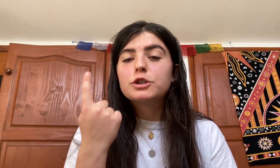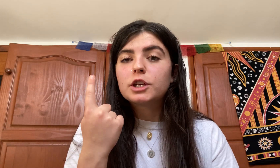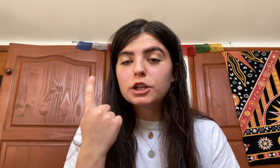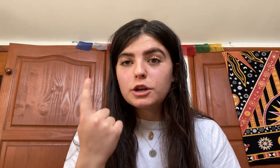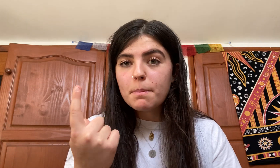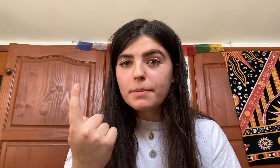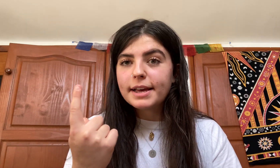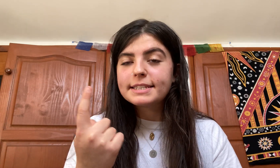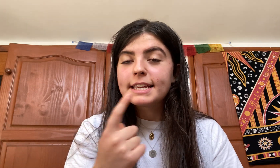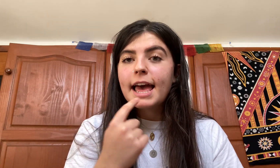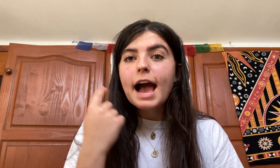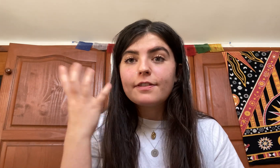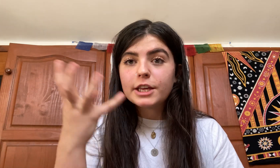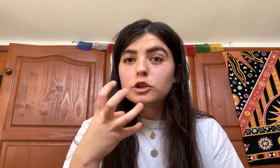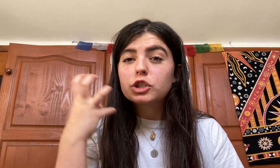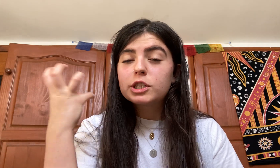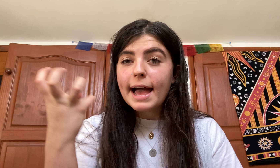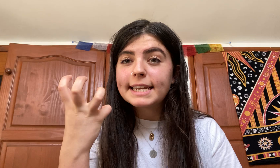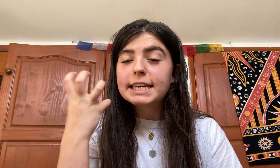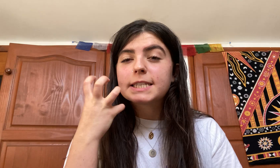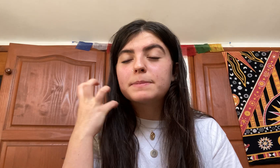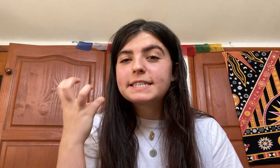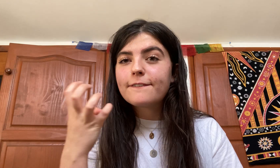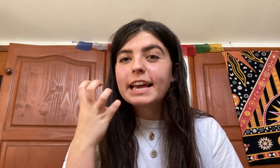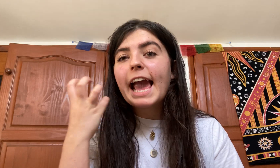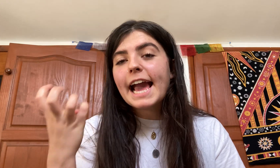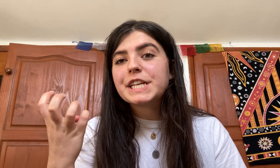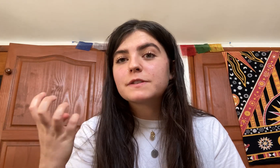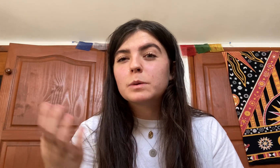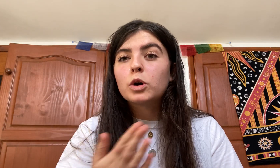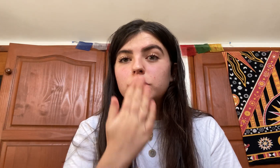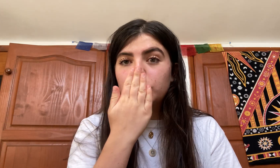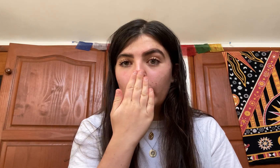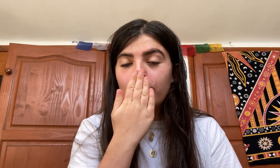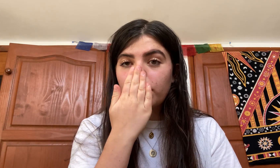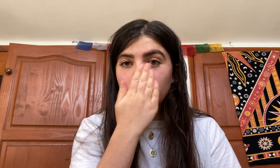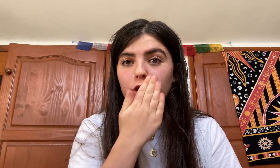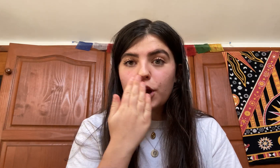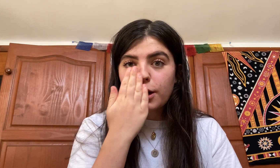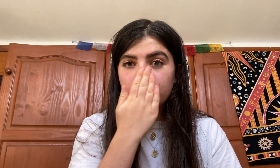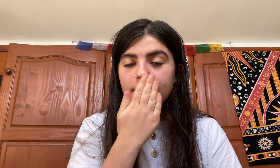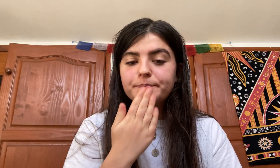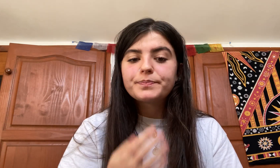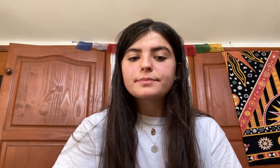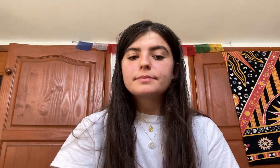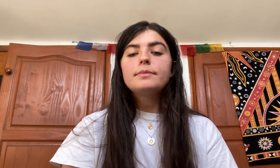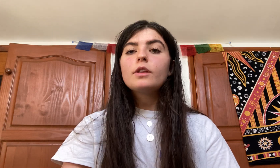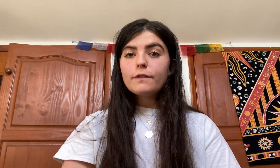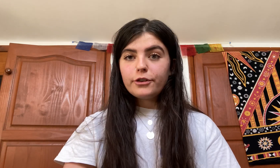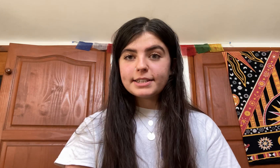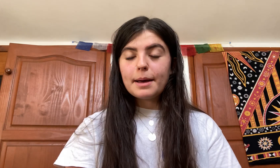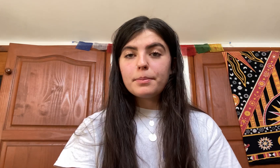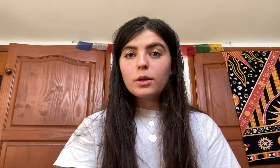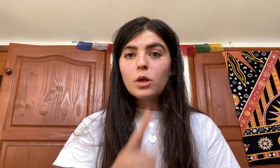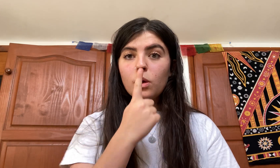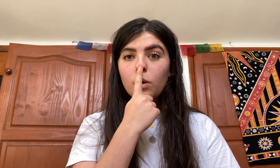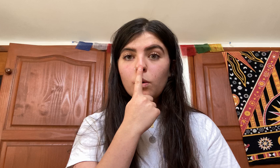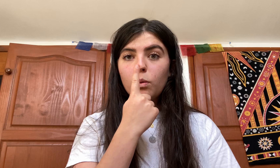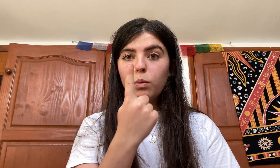using the numbers and that you're signing a specific age of someone, you go from your nose. For example, 1